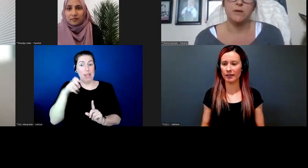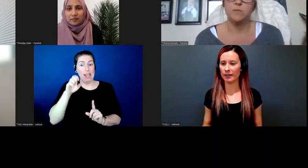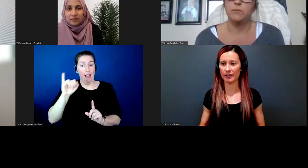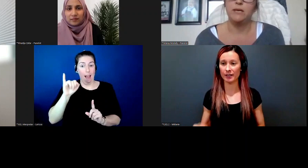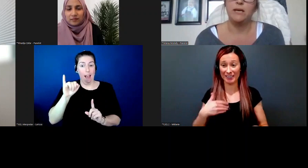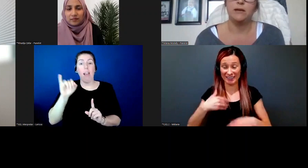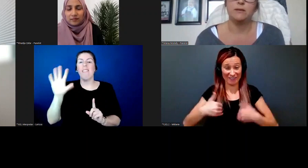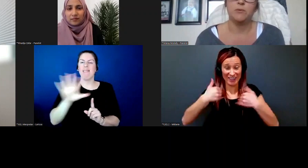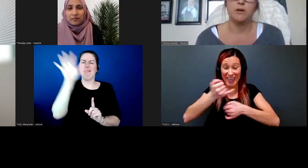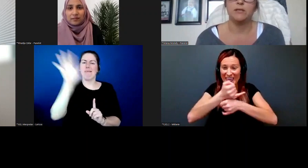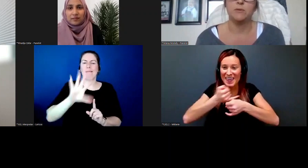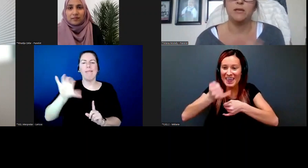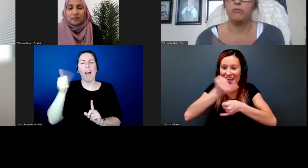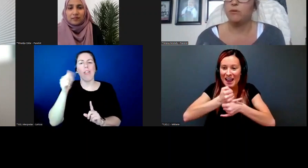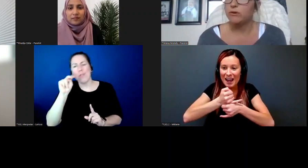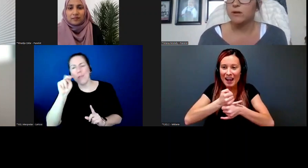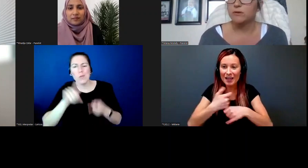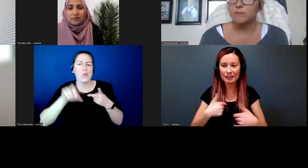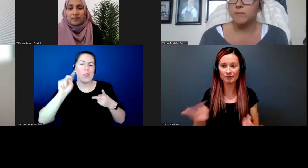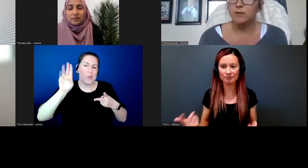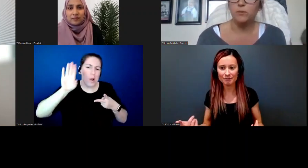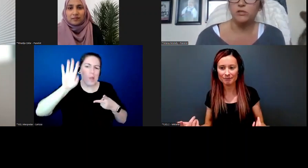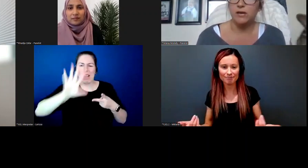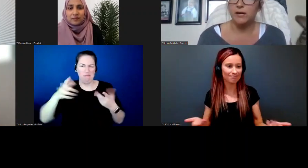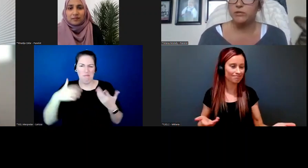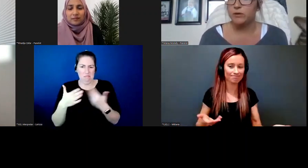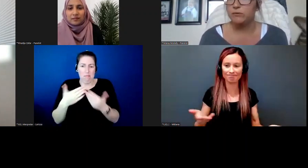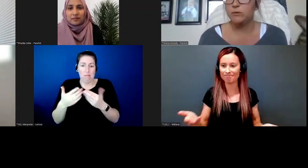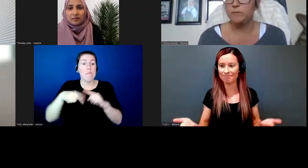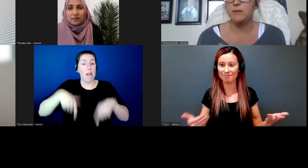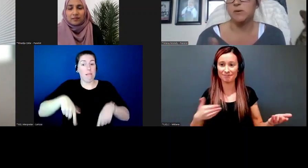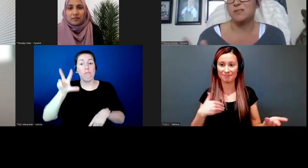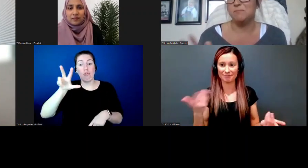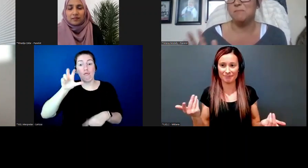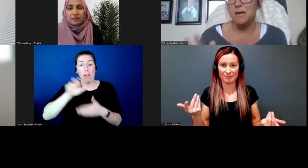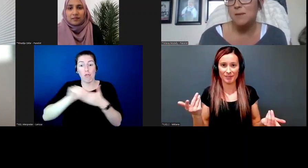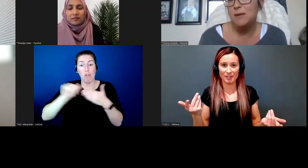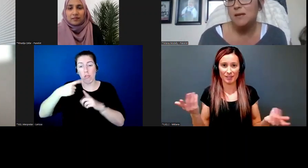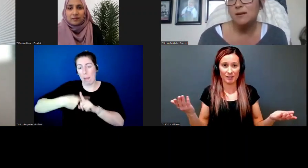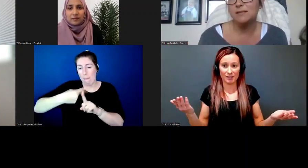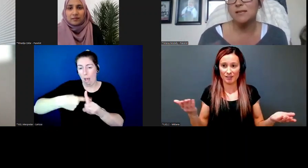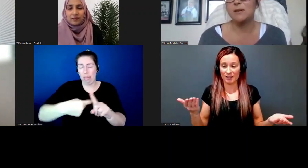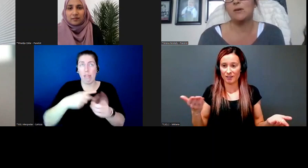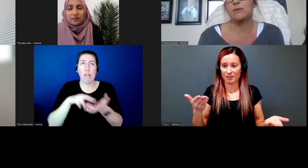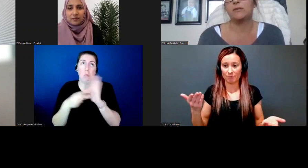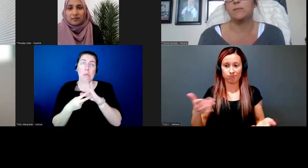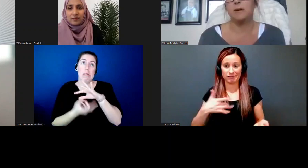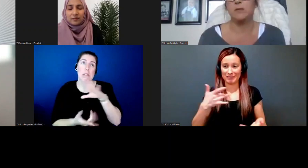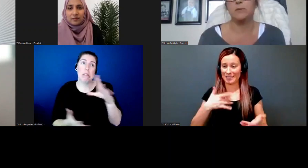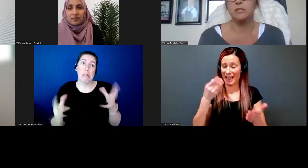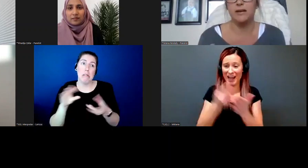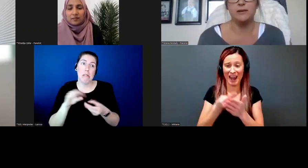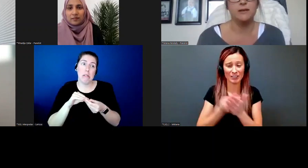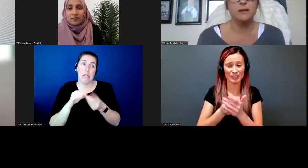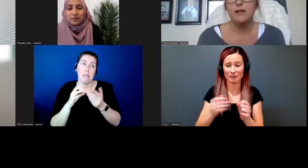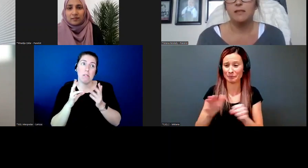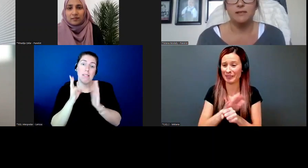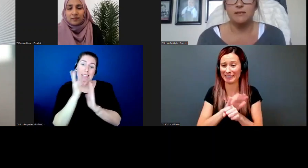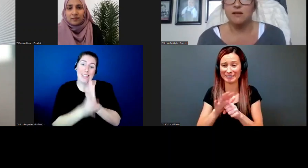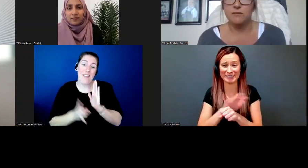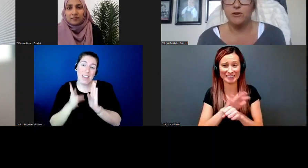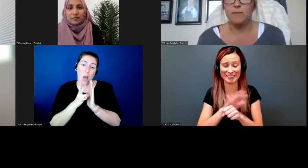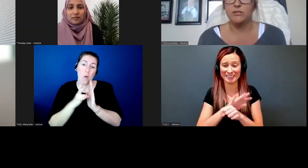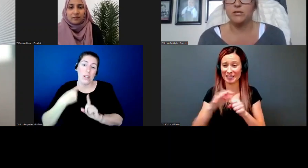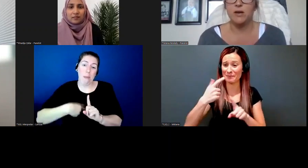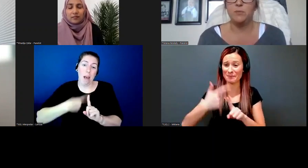the Maritimes, we get approximately $300 a month, which average out to be about maybe 7 hours a month, which again,